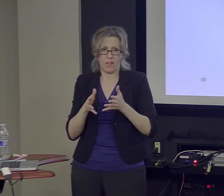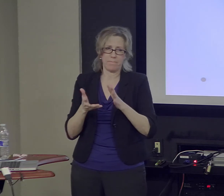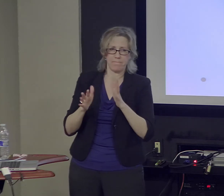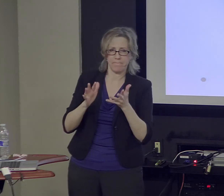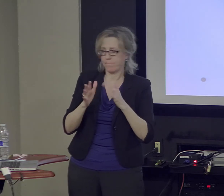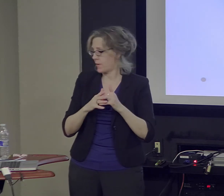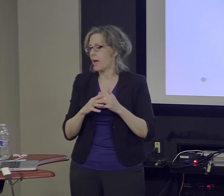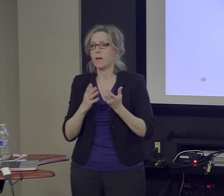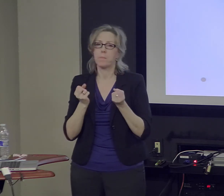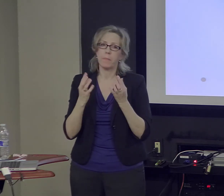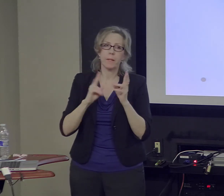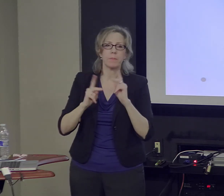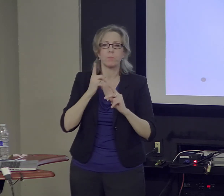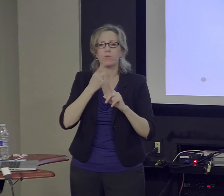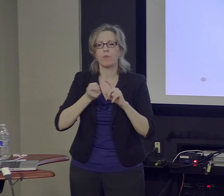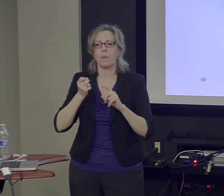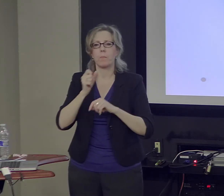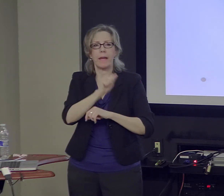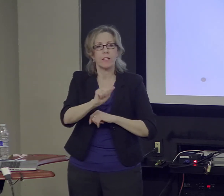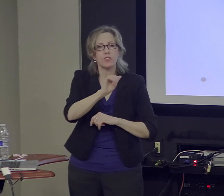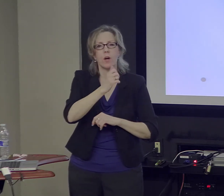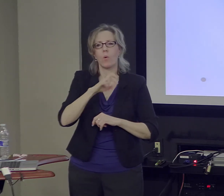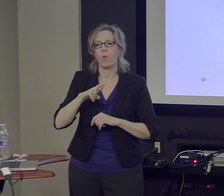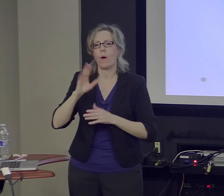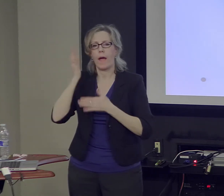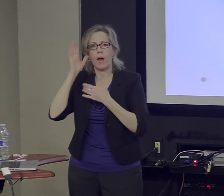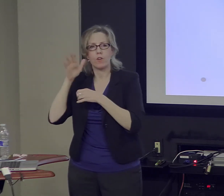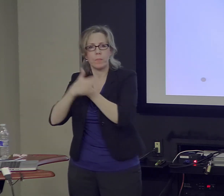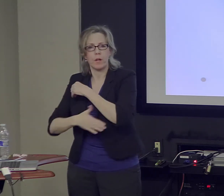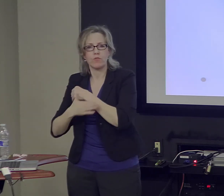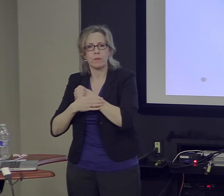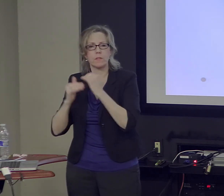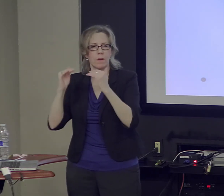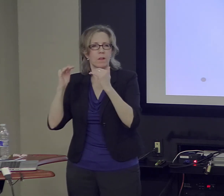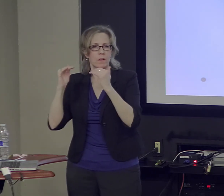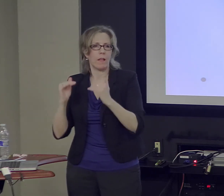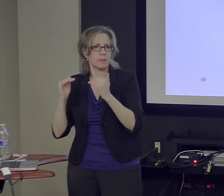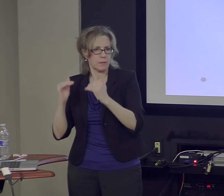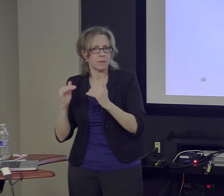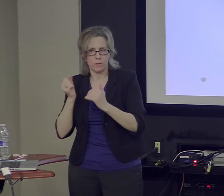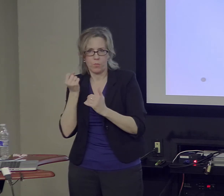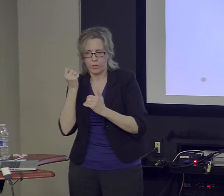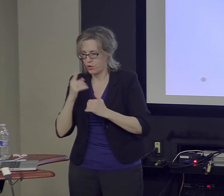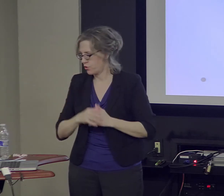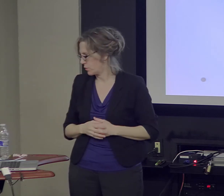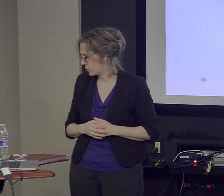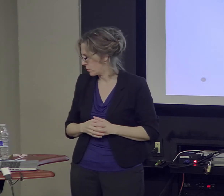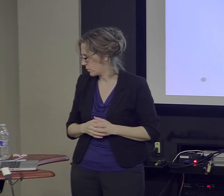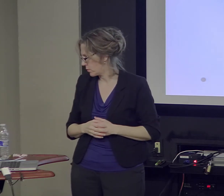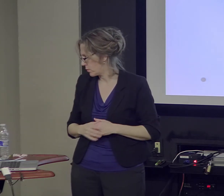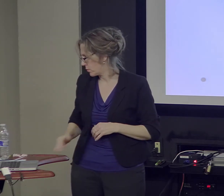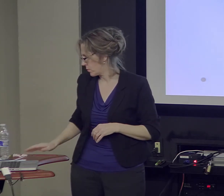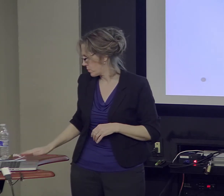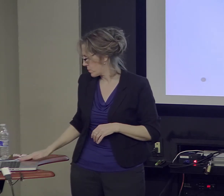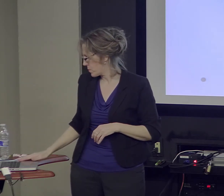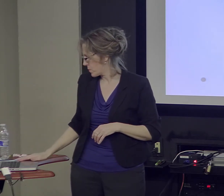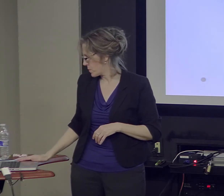is a researcher here at Gallaudet, said there's about an average of 54% of the information is understood across groups.